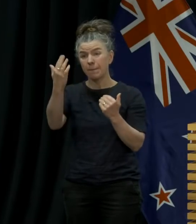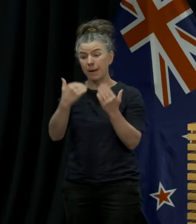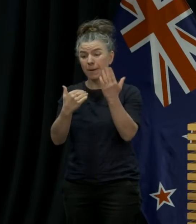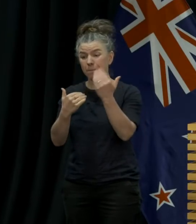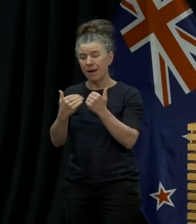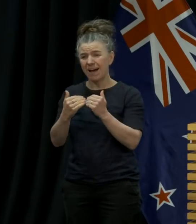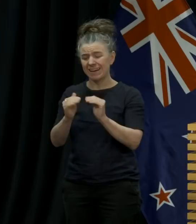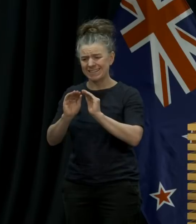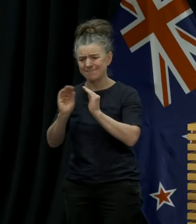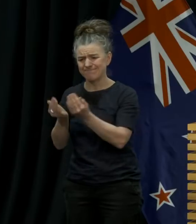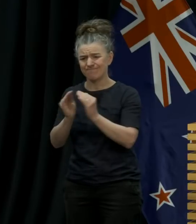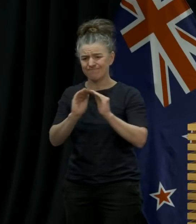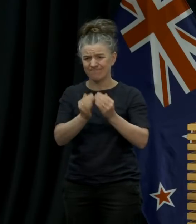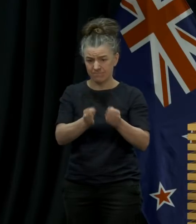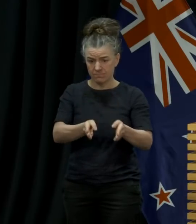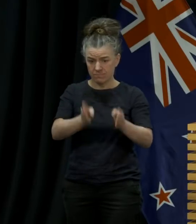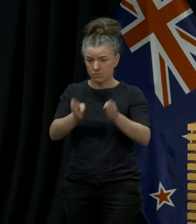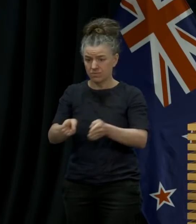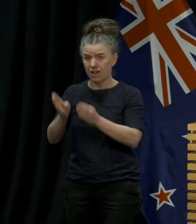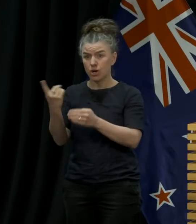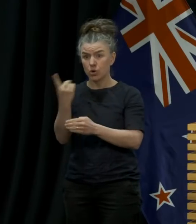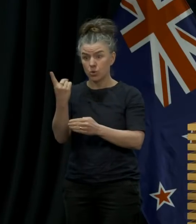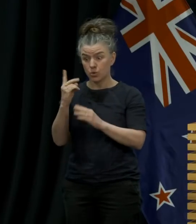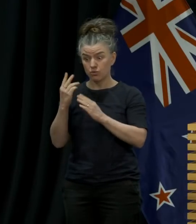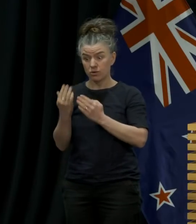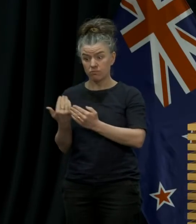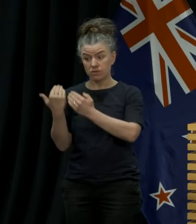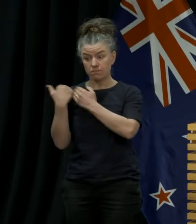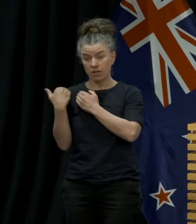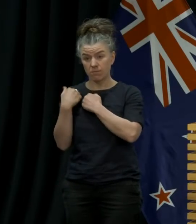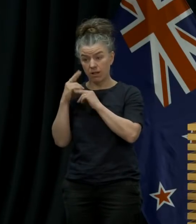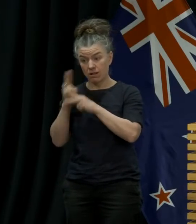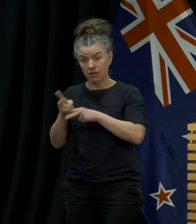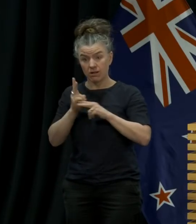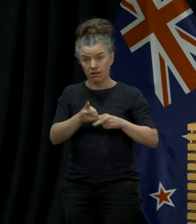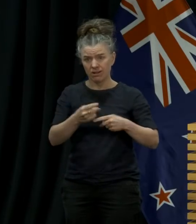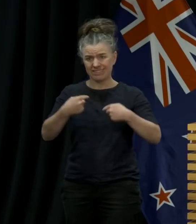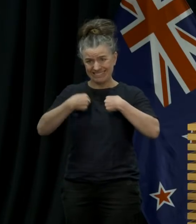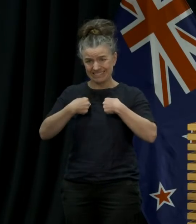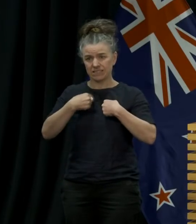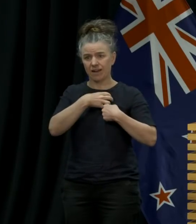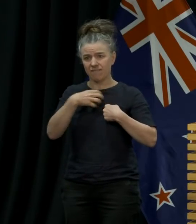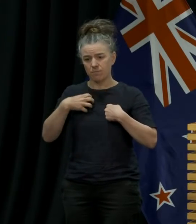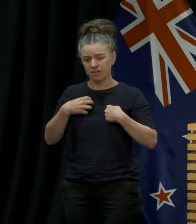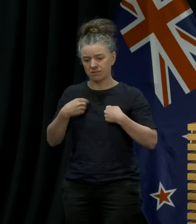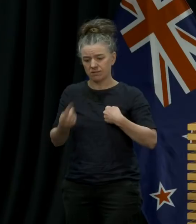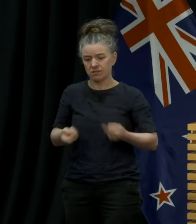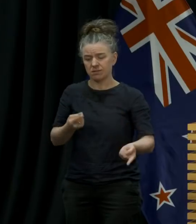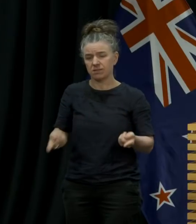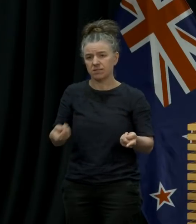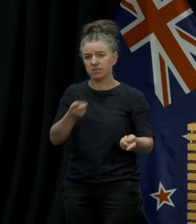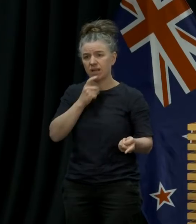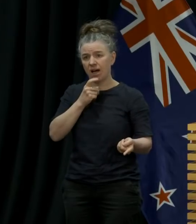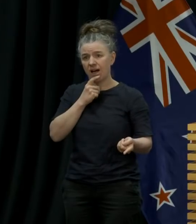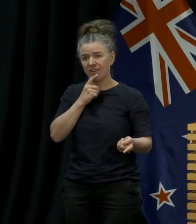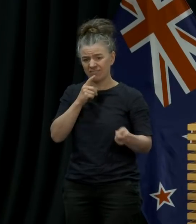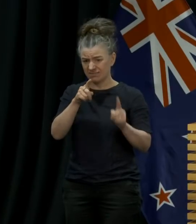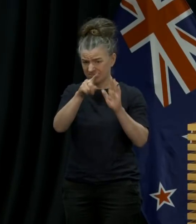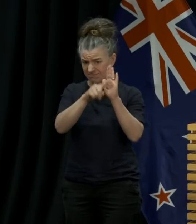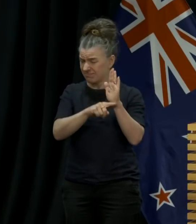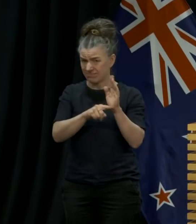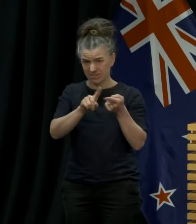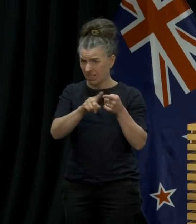into a facility that we manage. That protocol remains. That is also why